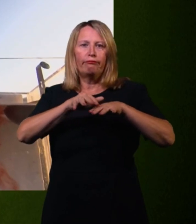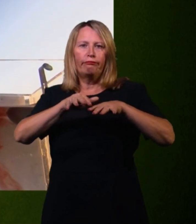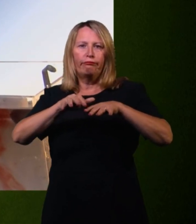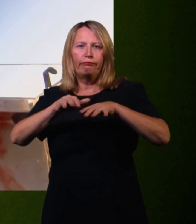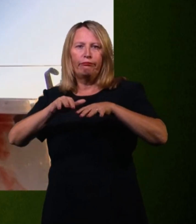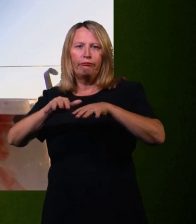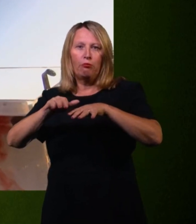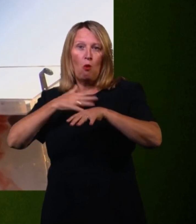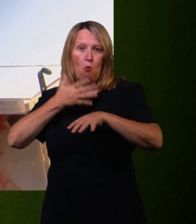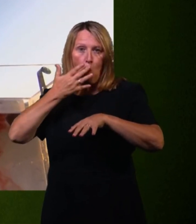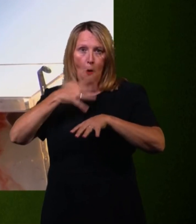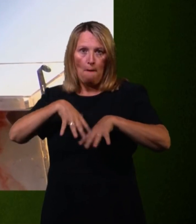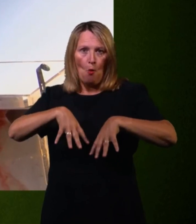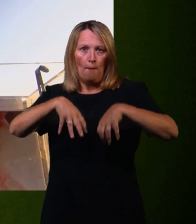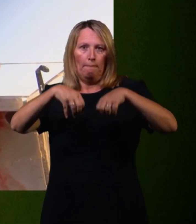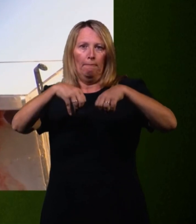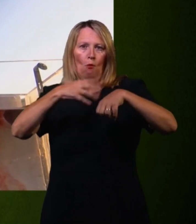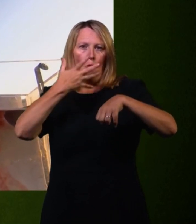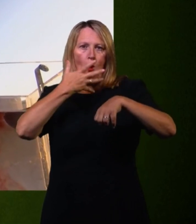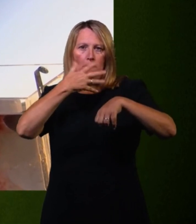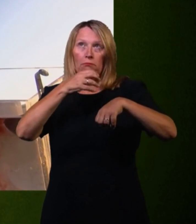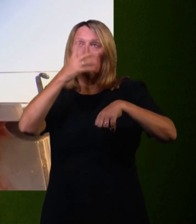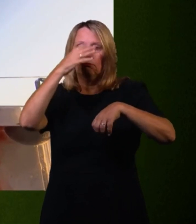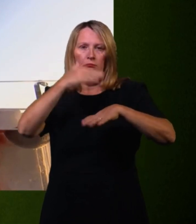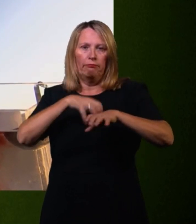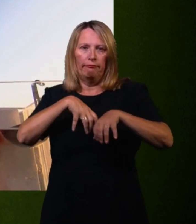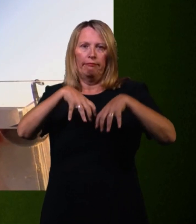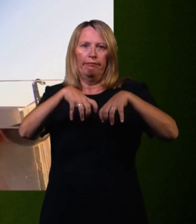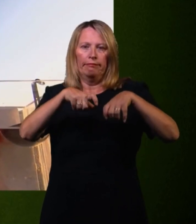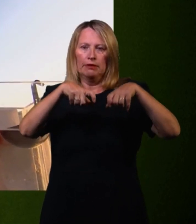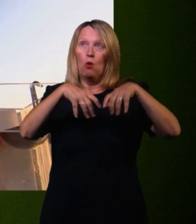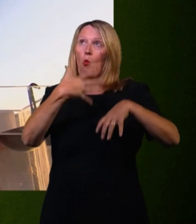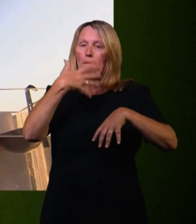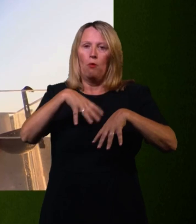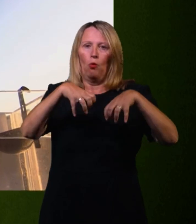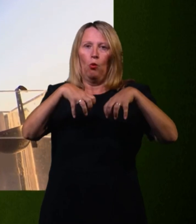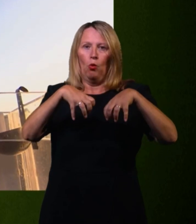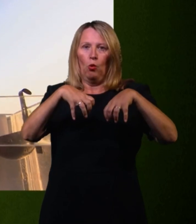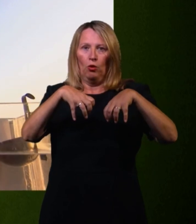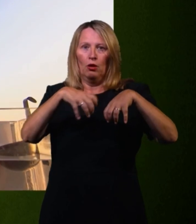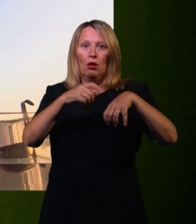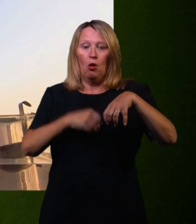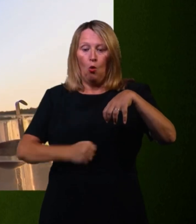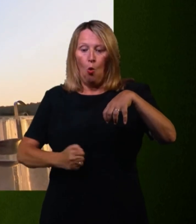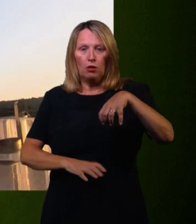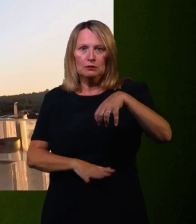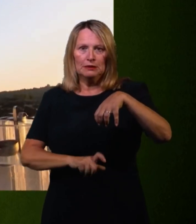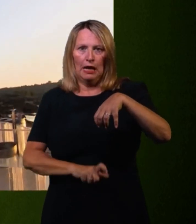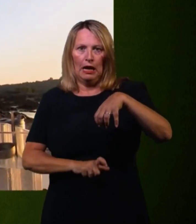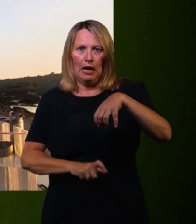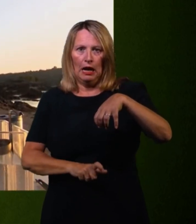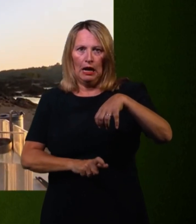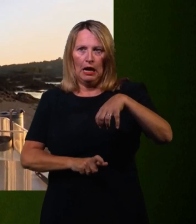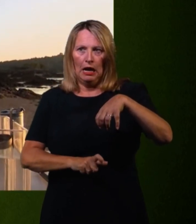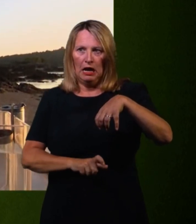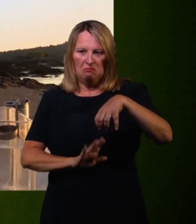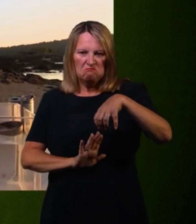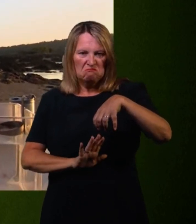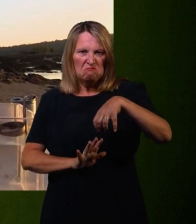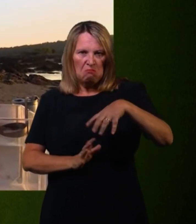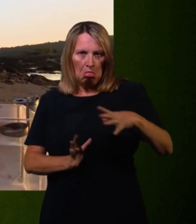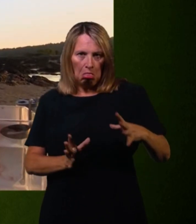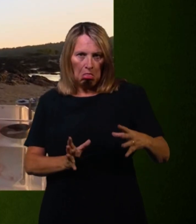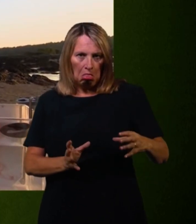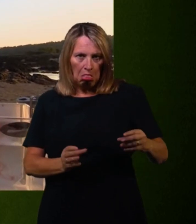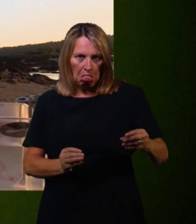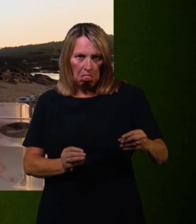the hot water, the warm surface temperatures, rises and stays above the cooler water below. It's less dense. Now, what's interesting is